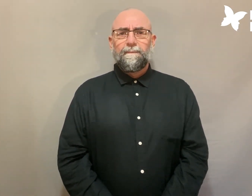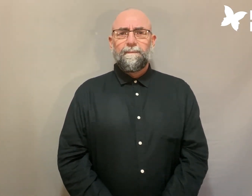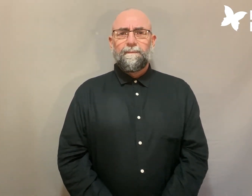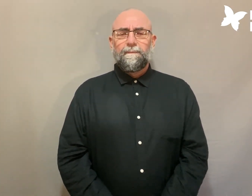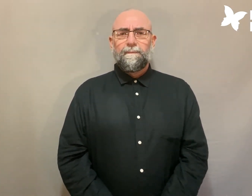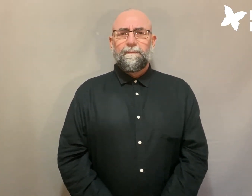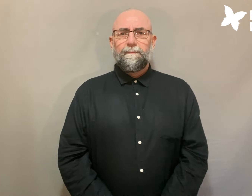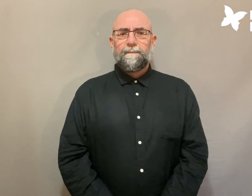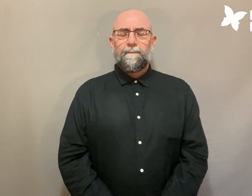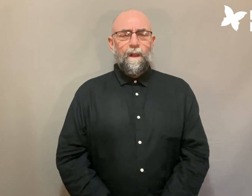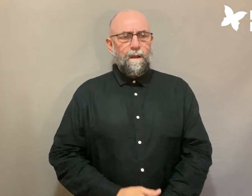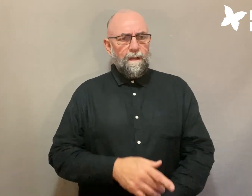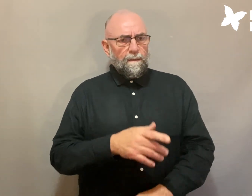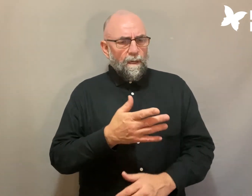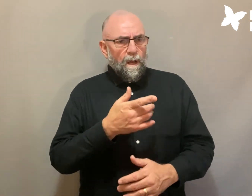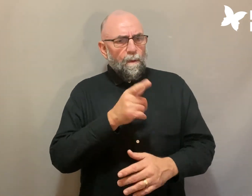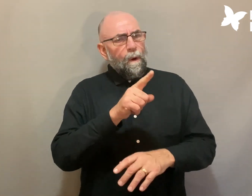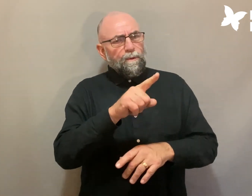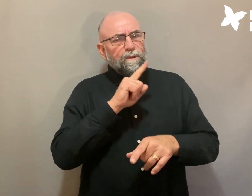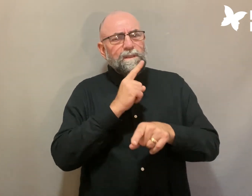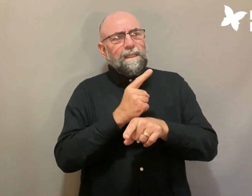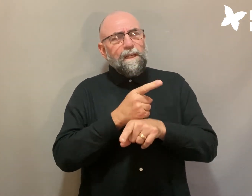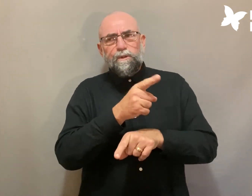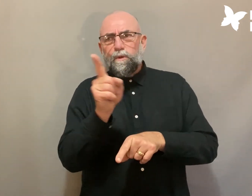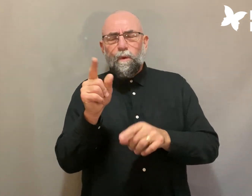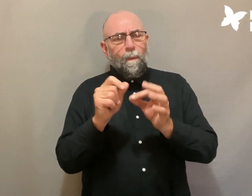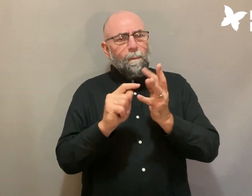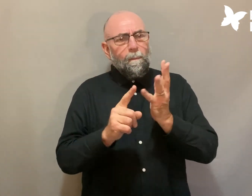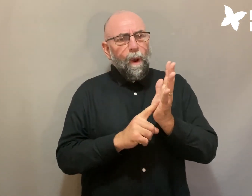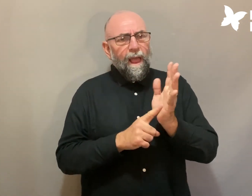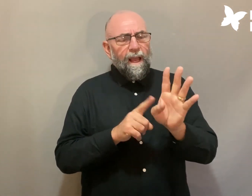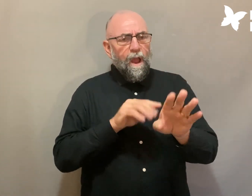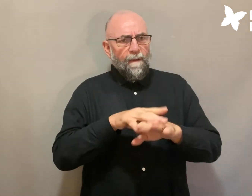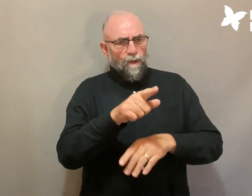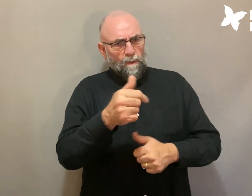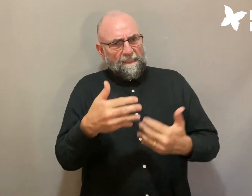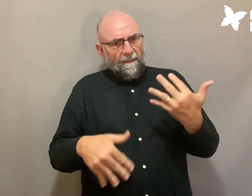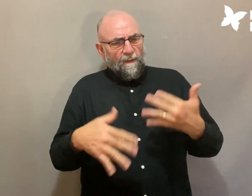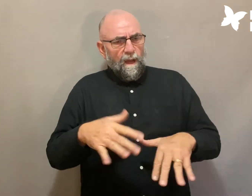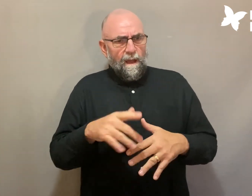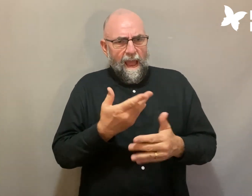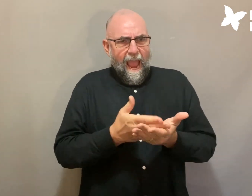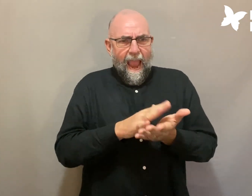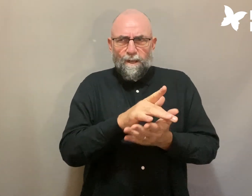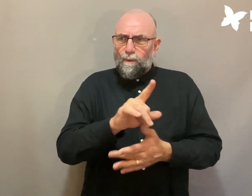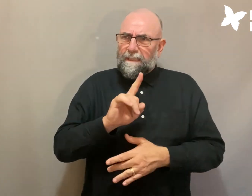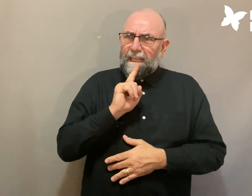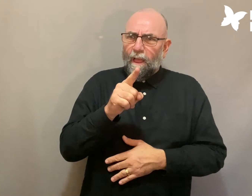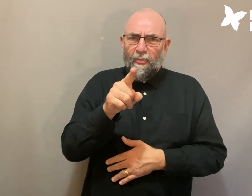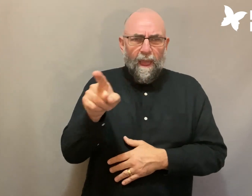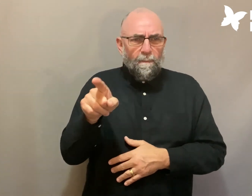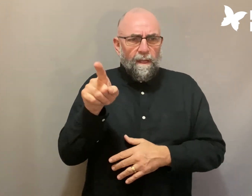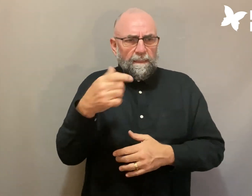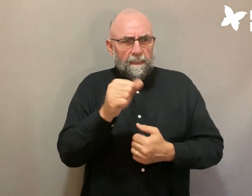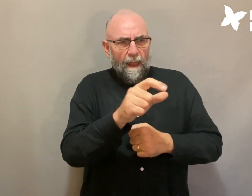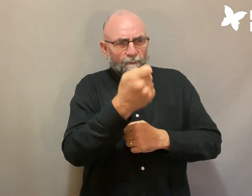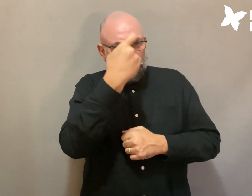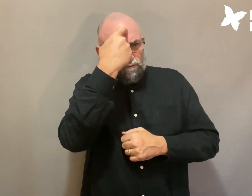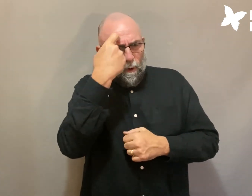What would you say to bullies who caused you so much pain? How do you tell them that the scars are still there and that they